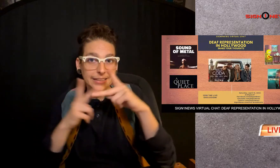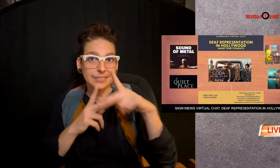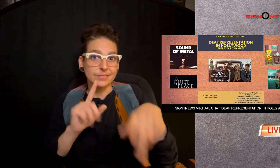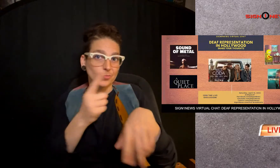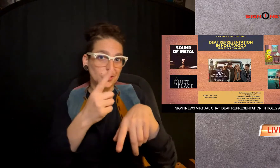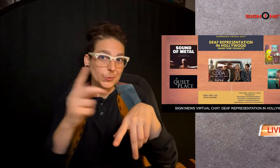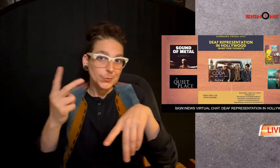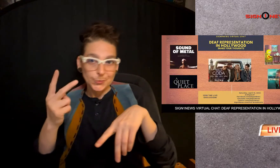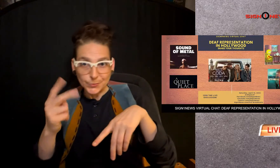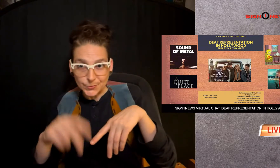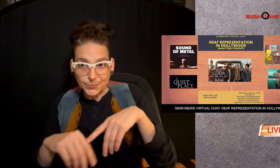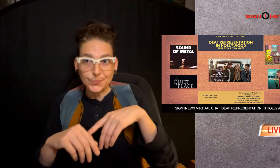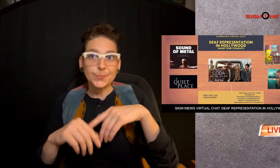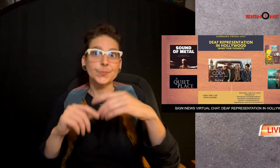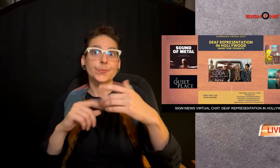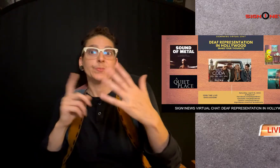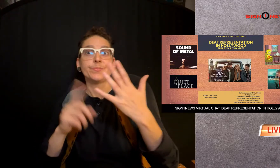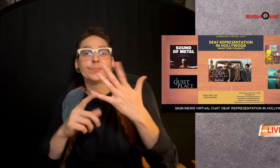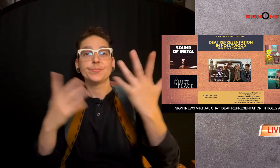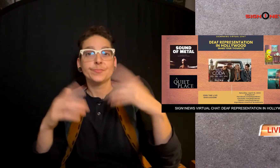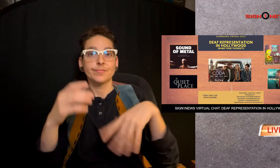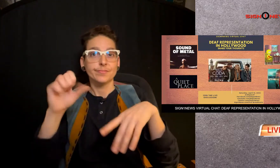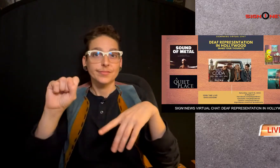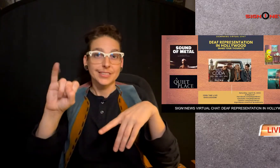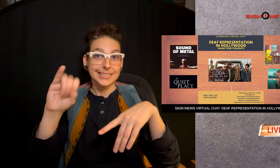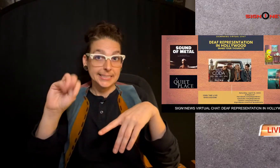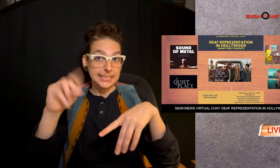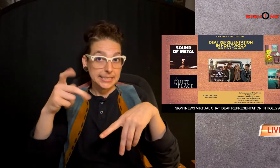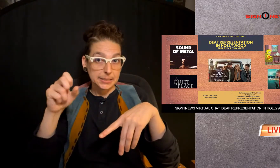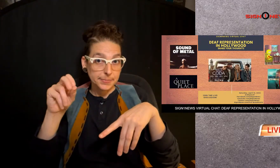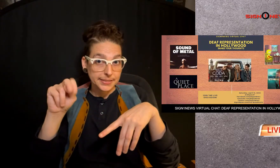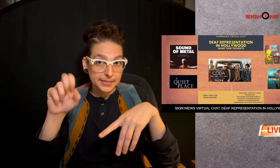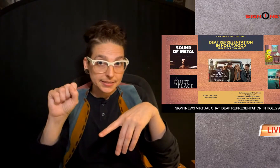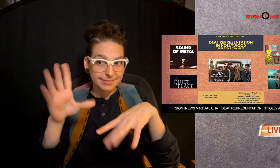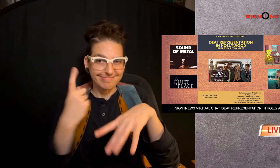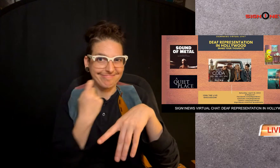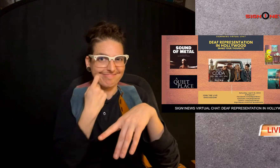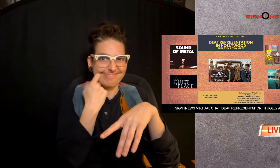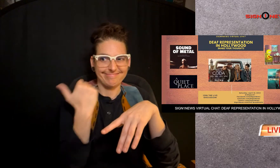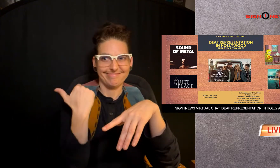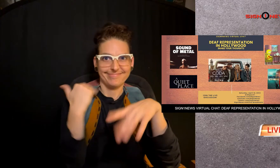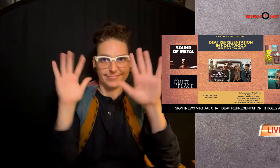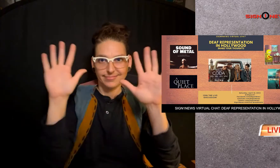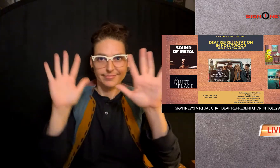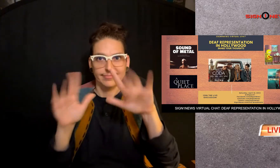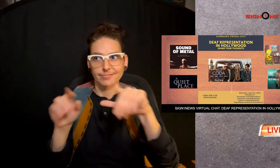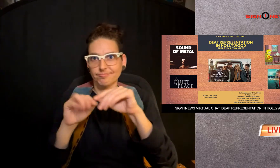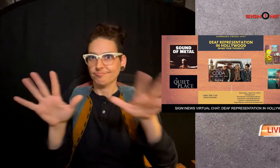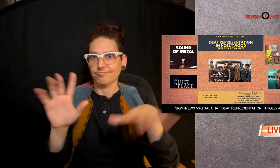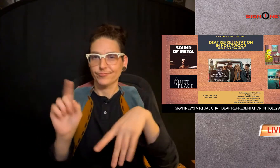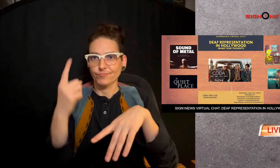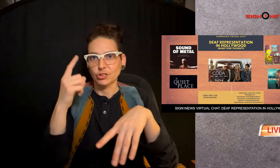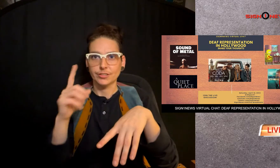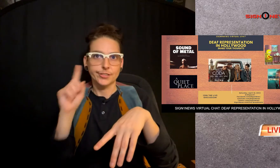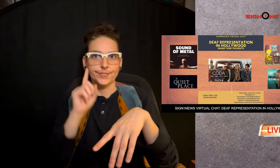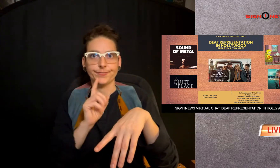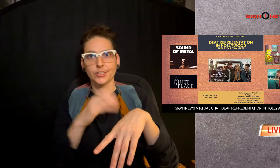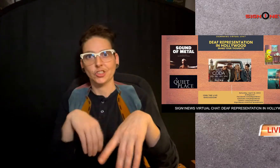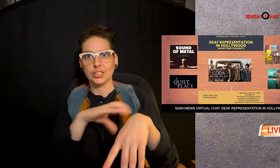A Quiet Place, 1 and 2, The Simpsons? That was just this past Sunday. It